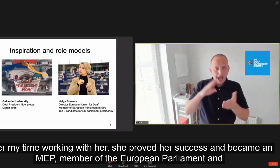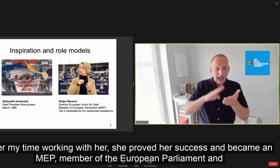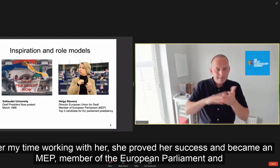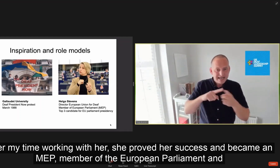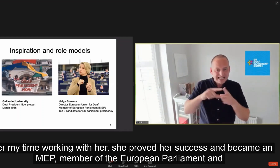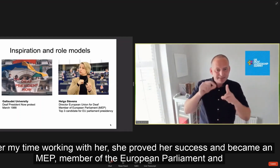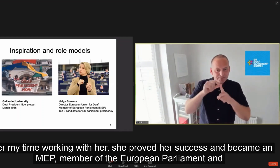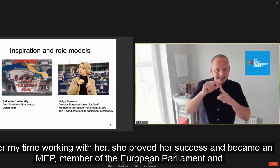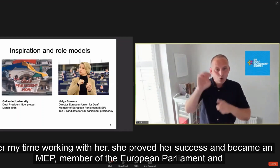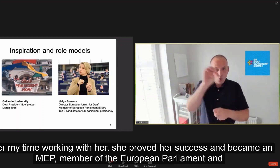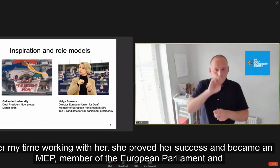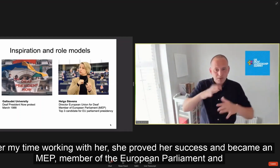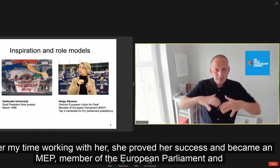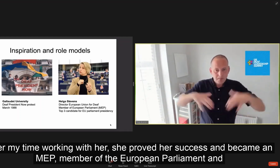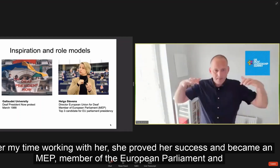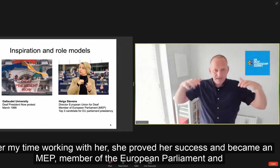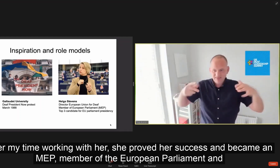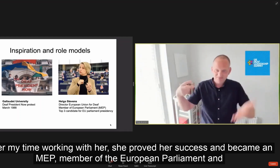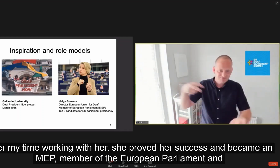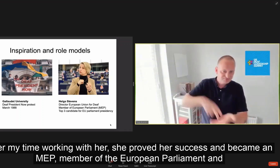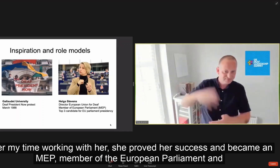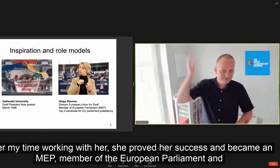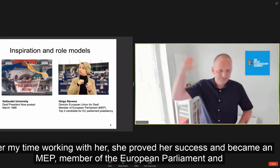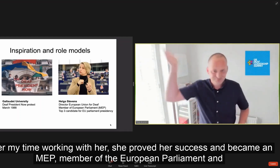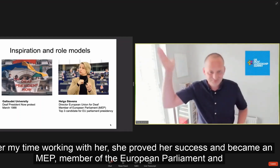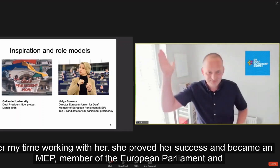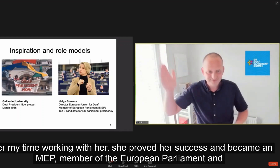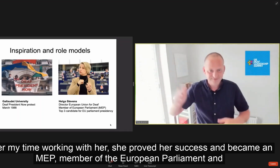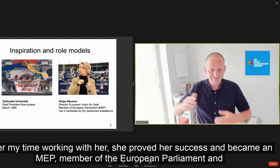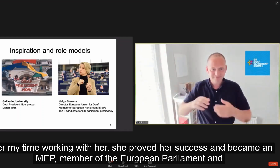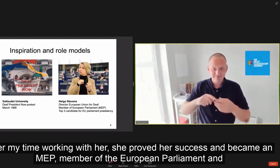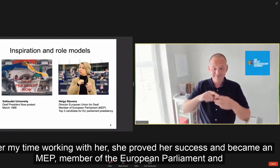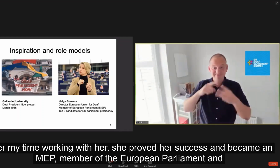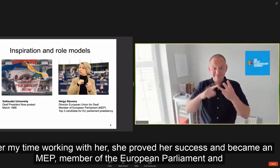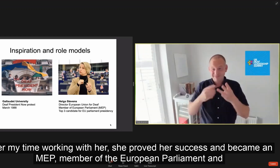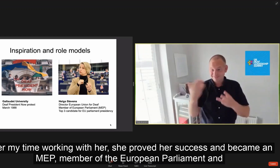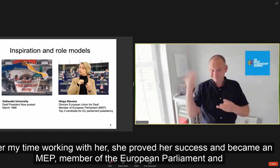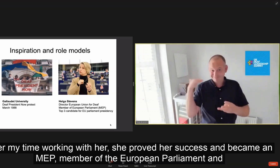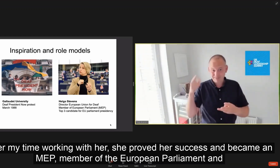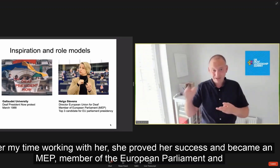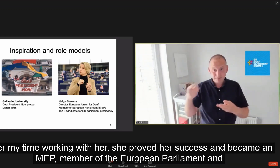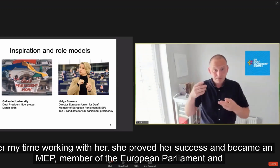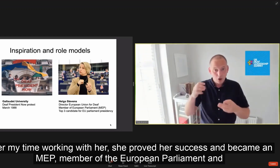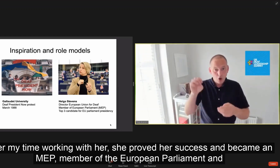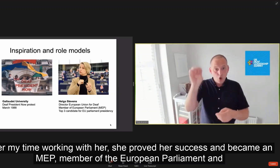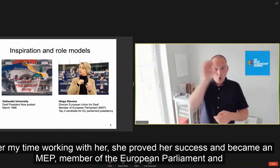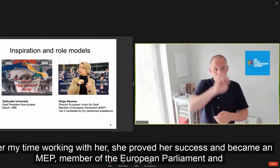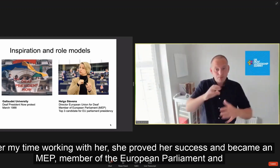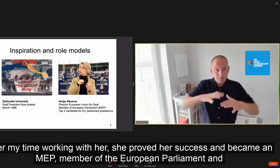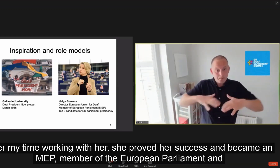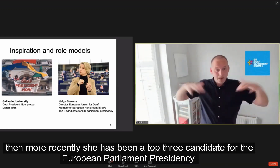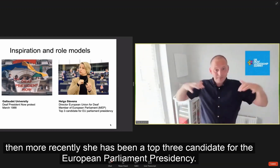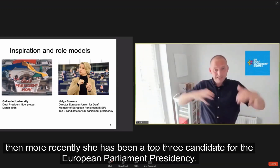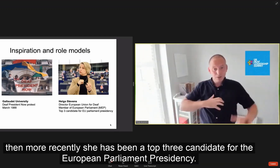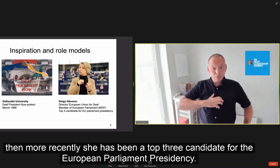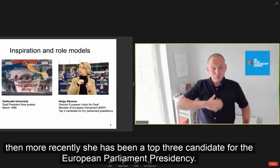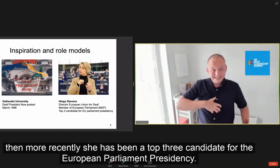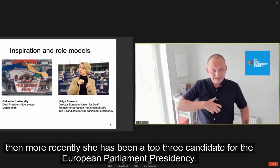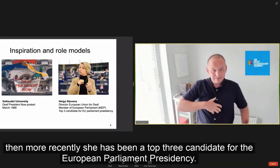really proved her success. So she became an MEP, a member of the European Parliament, and then more recently has been